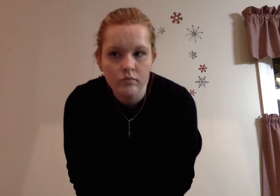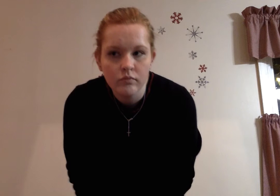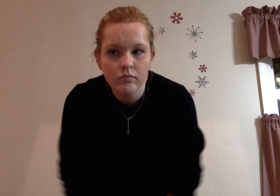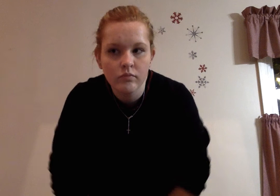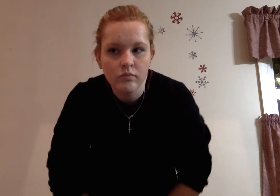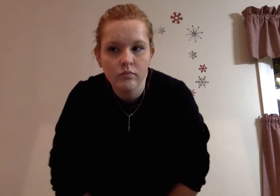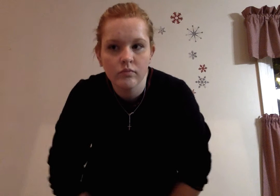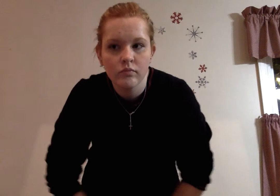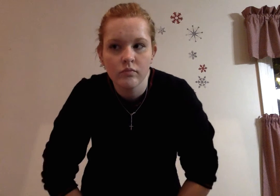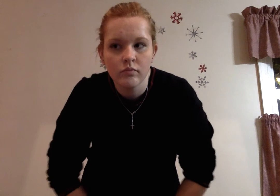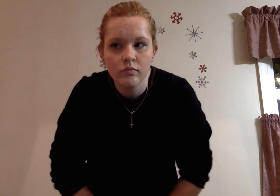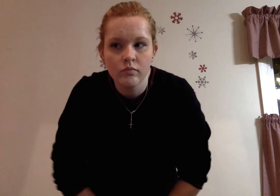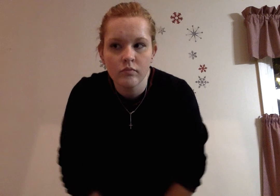react. Okay?